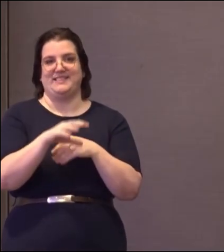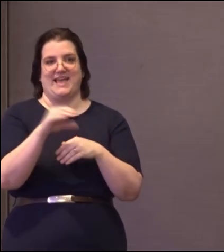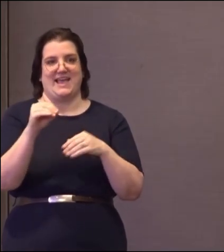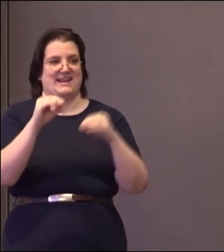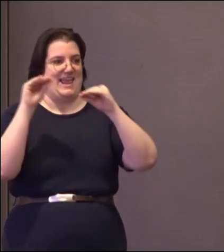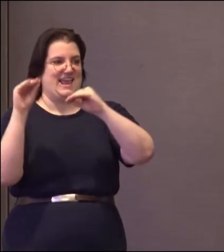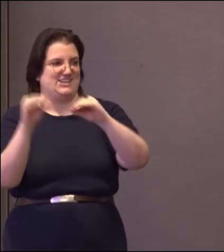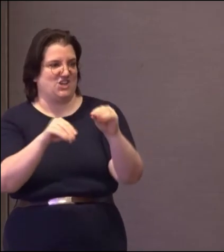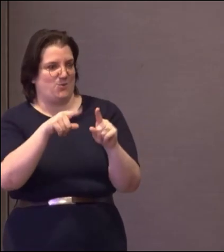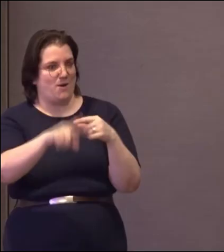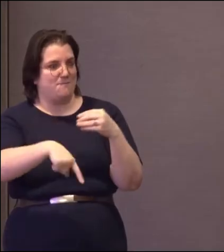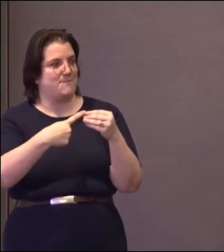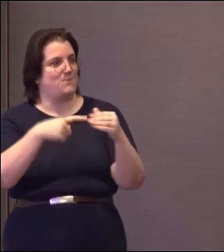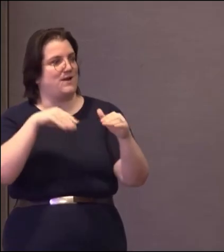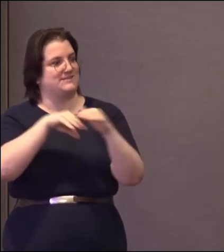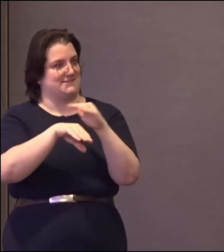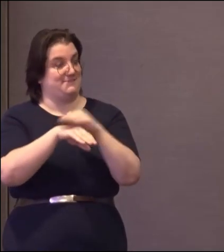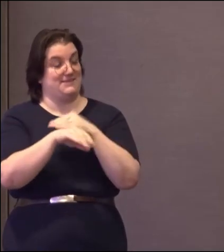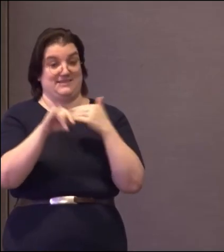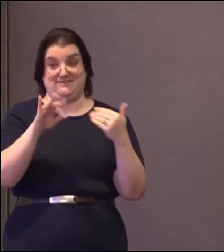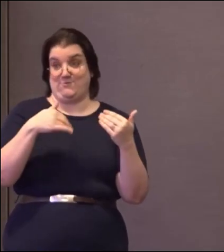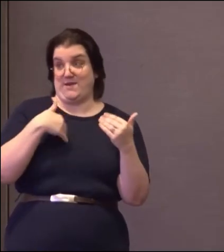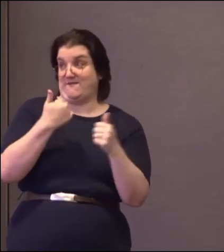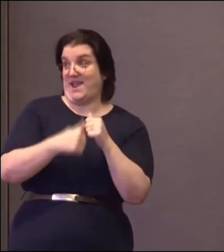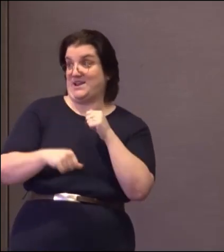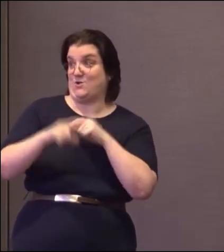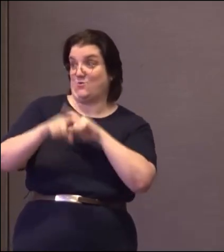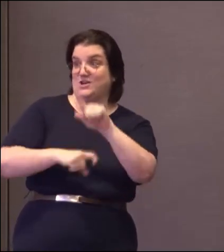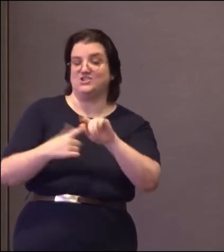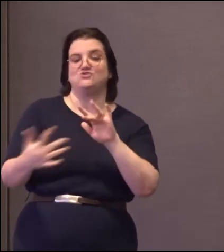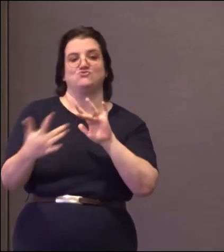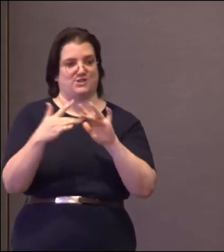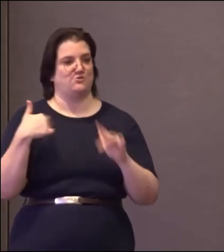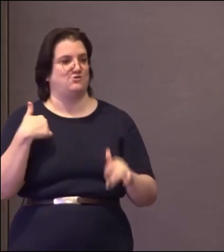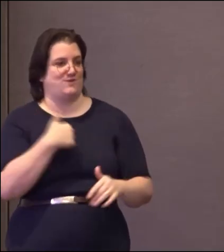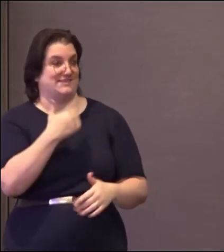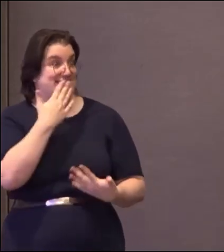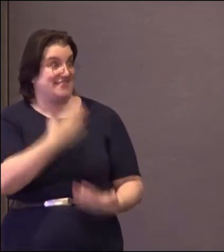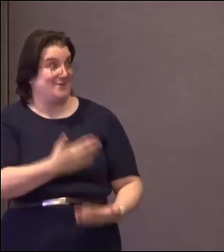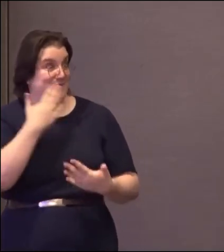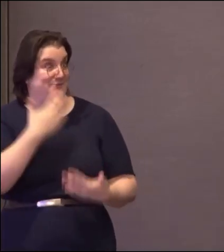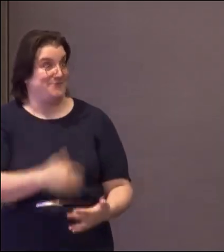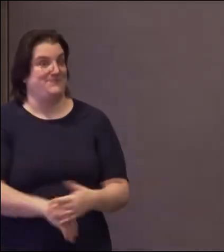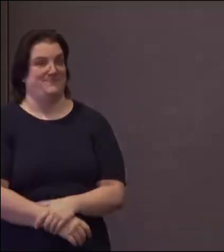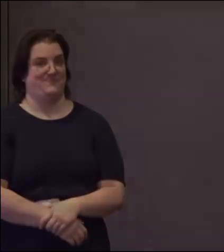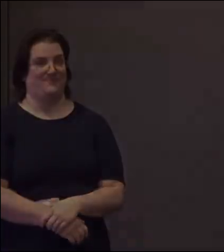educate you on accessibility. So if you have any questions, please reach out to us. Thank you.